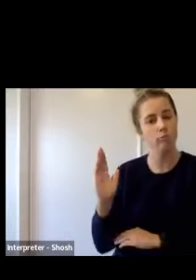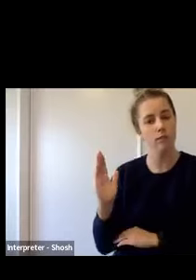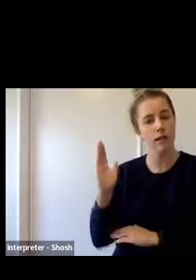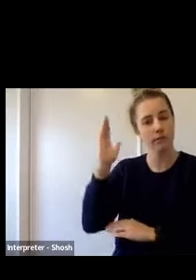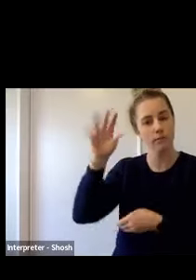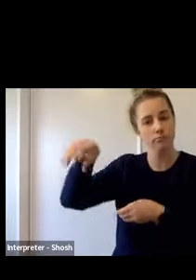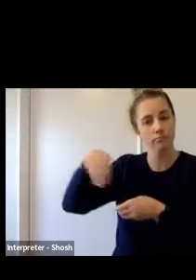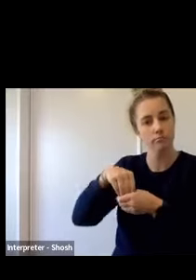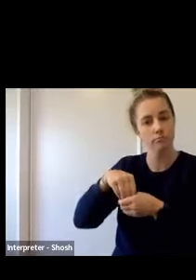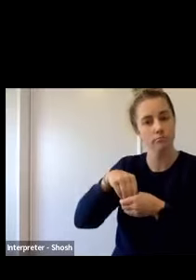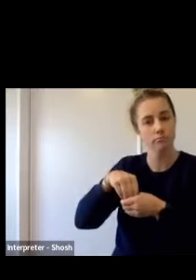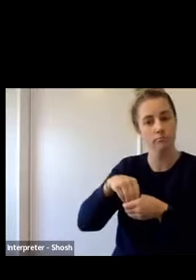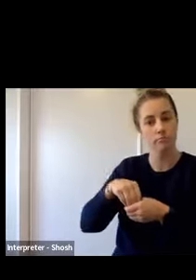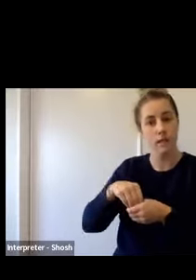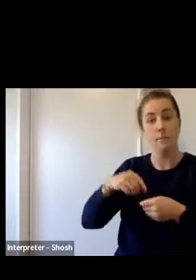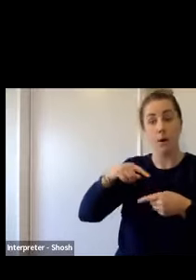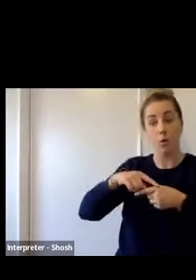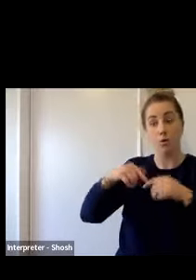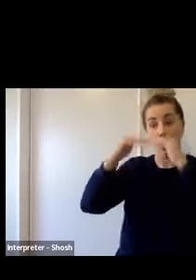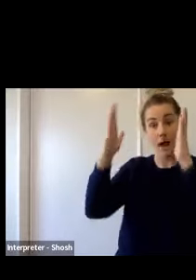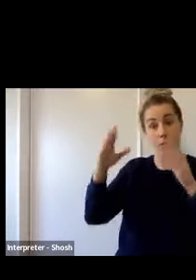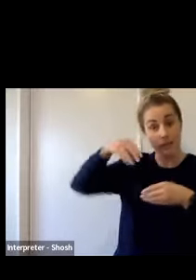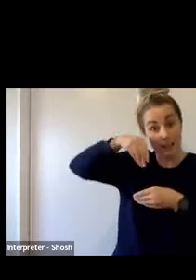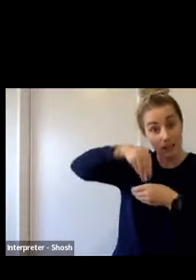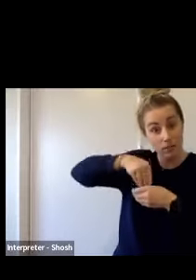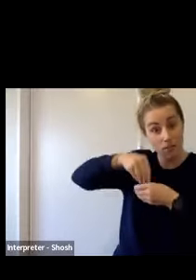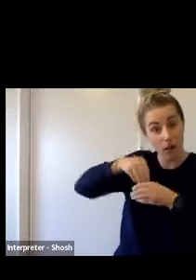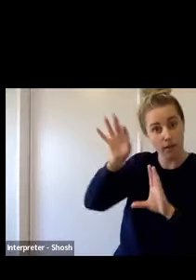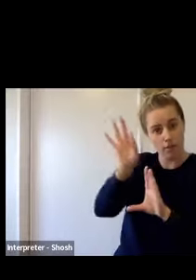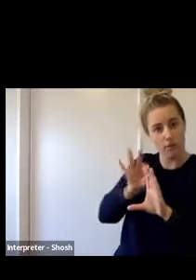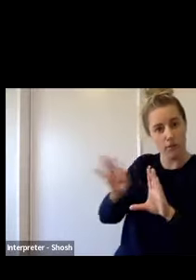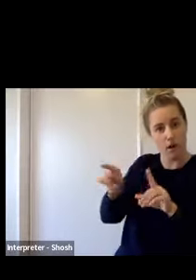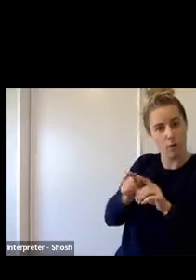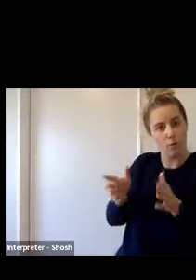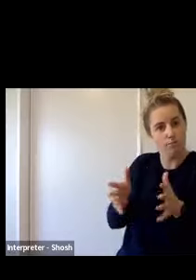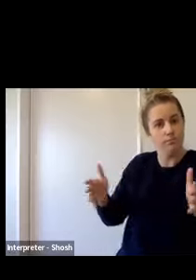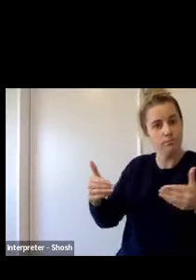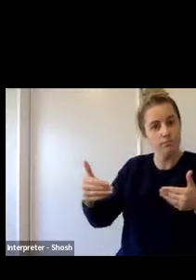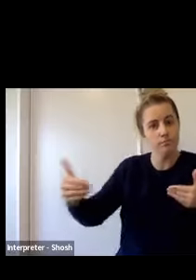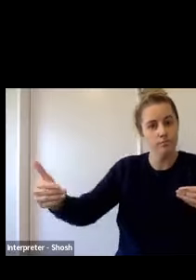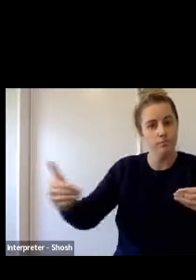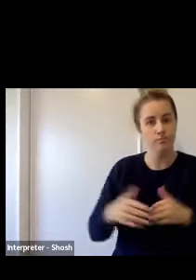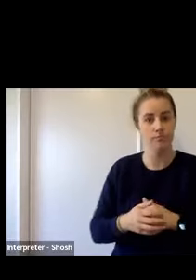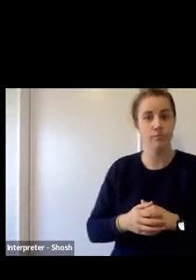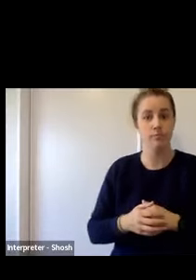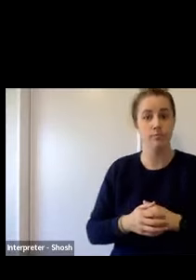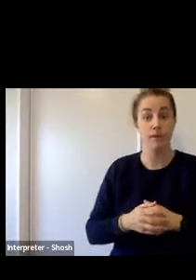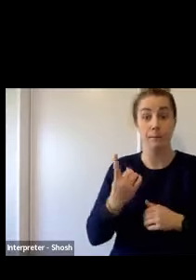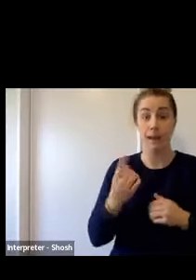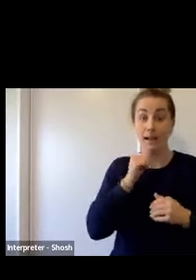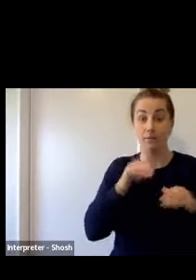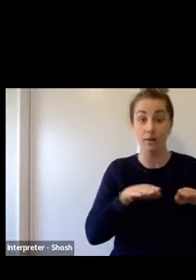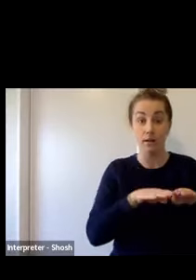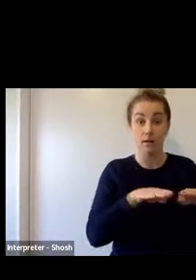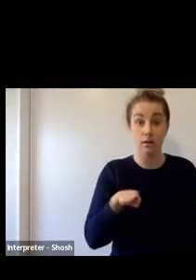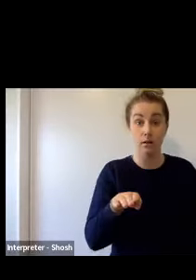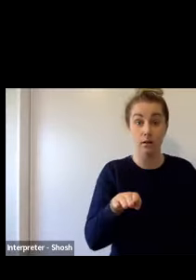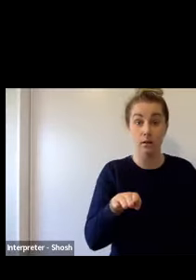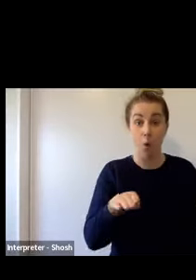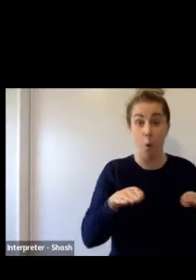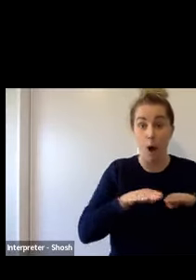and obviously the internal design aspects to make it accessible. However, single level developments or